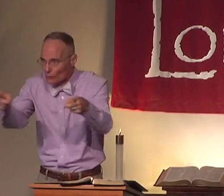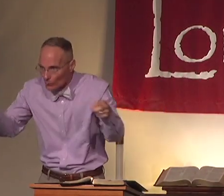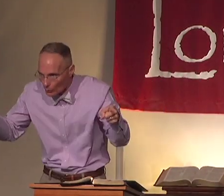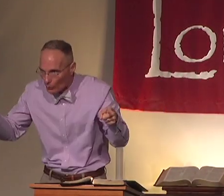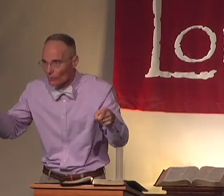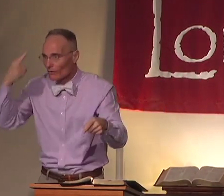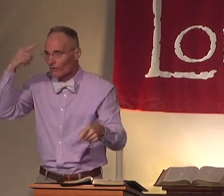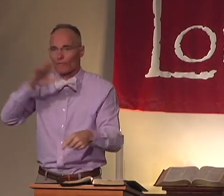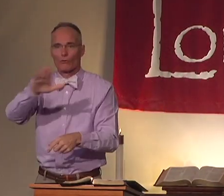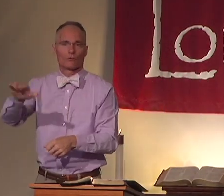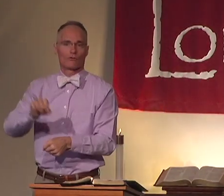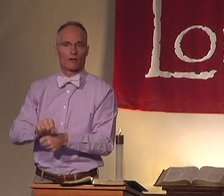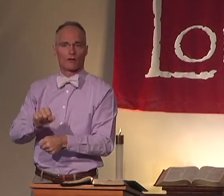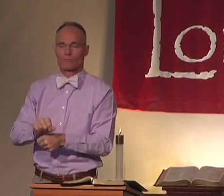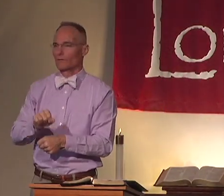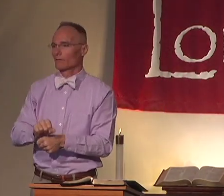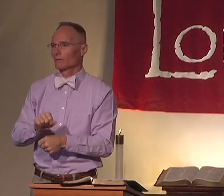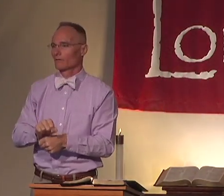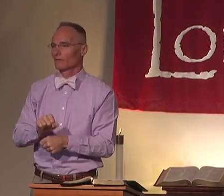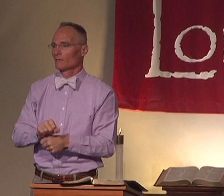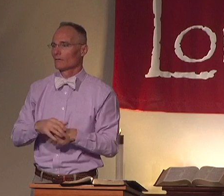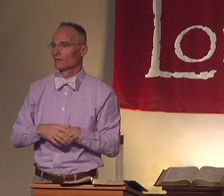that God created you for your job?